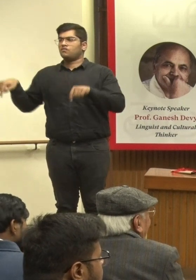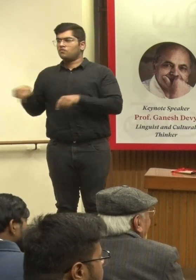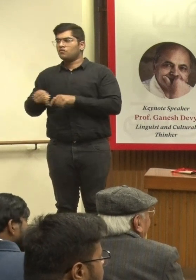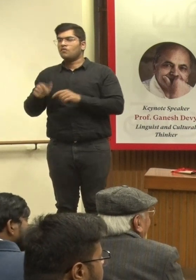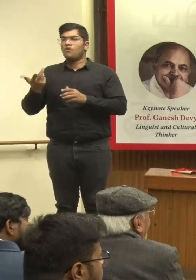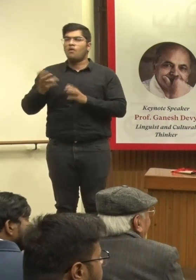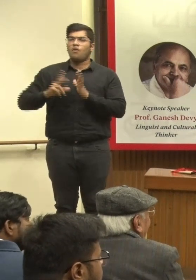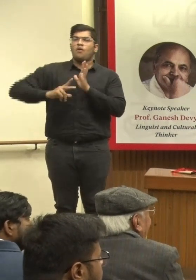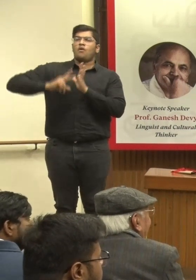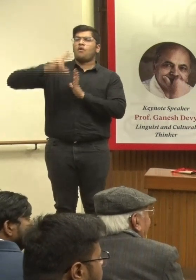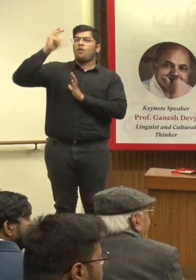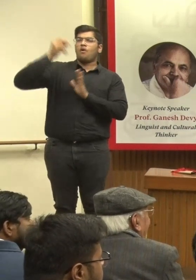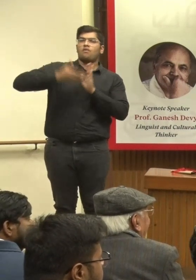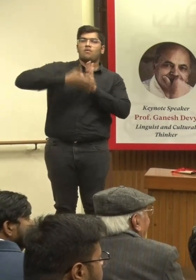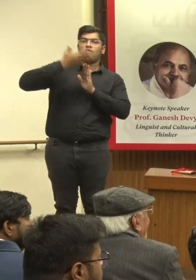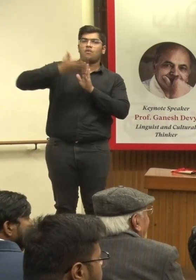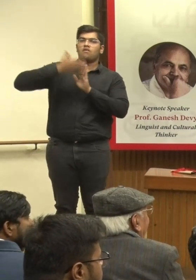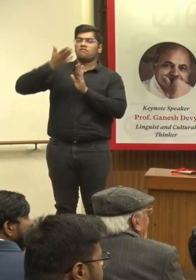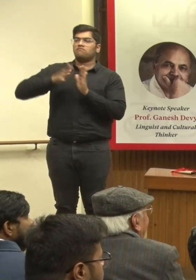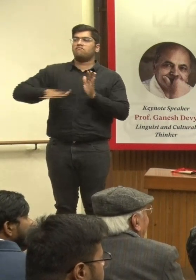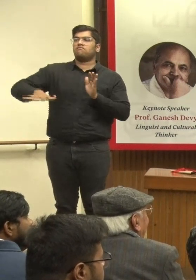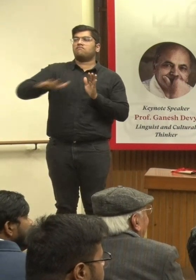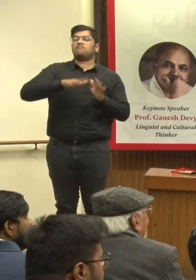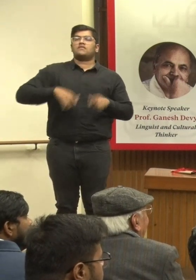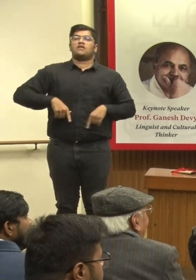walls, long walls.